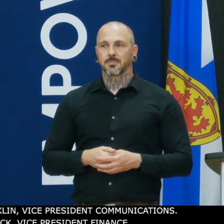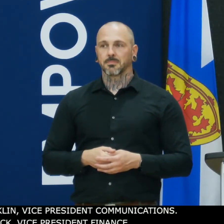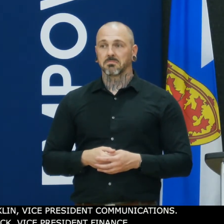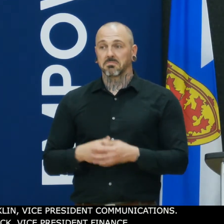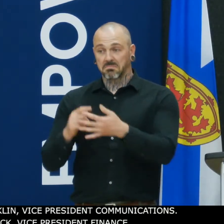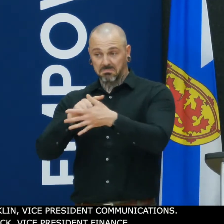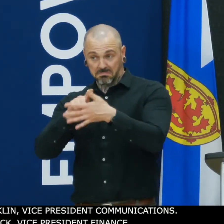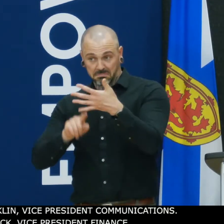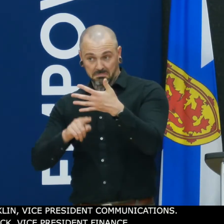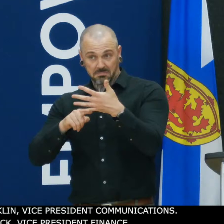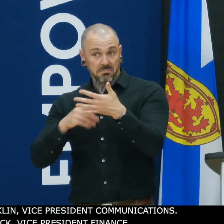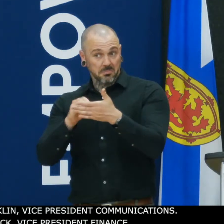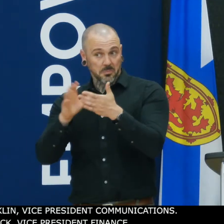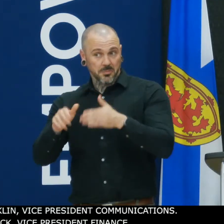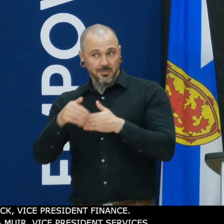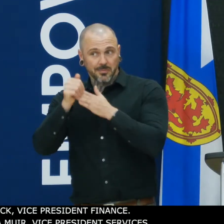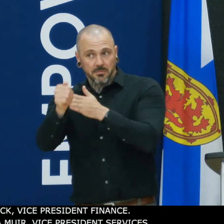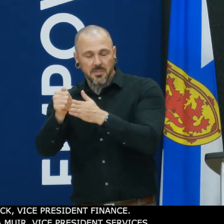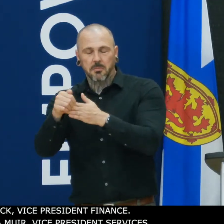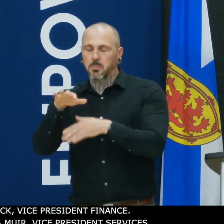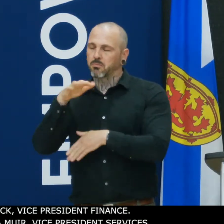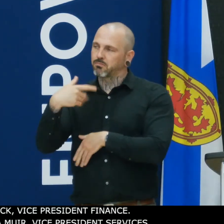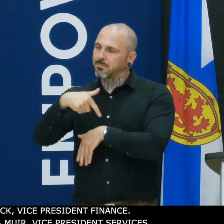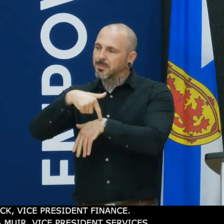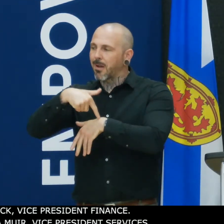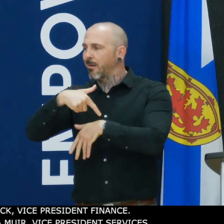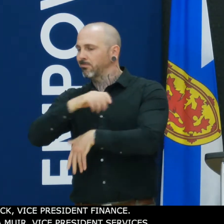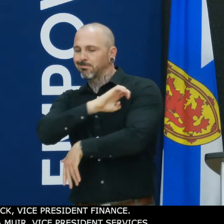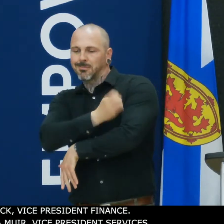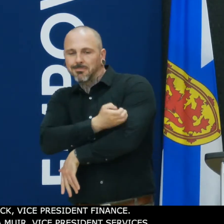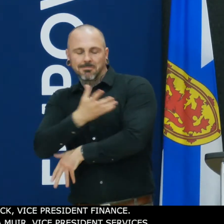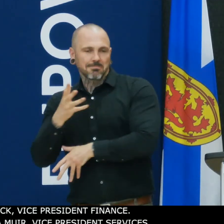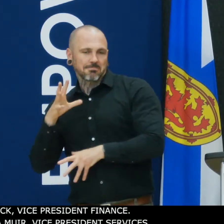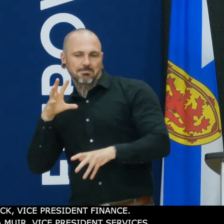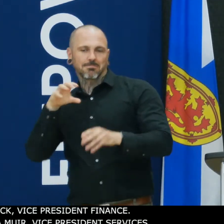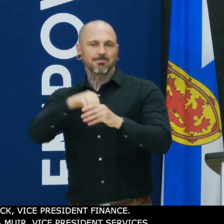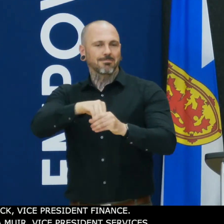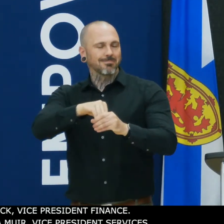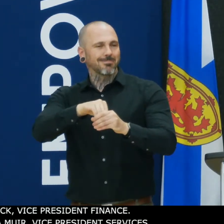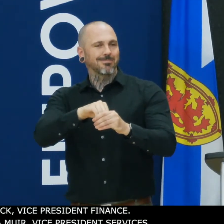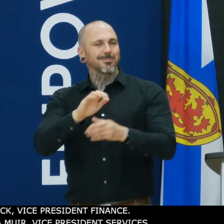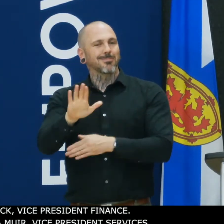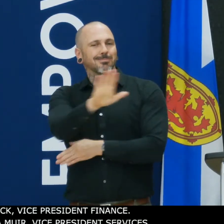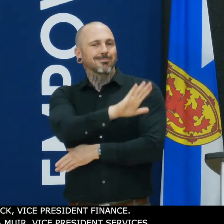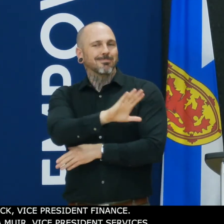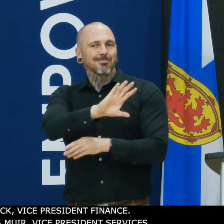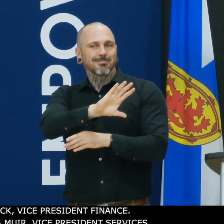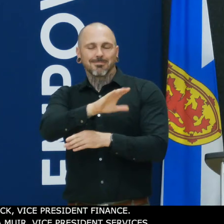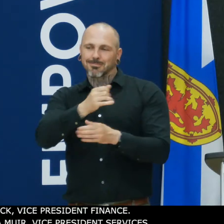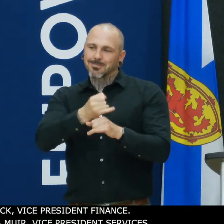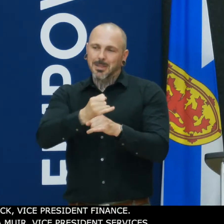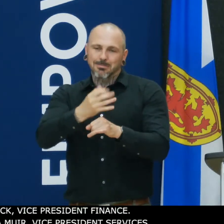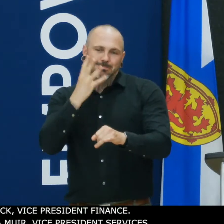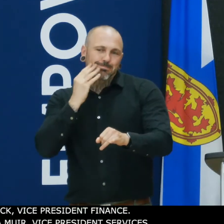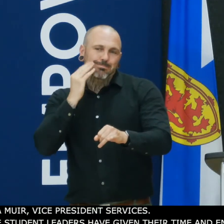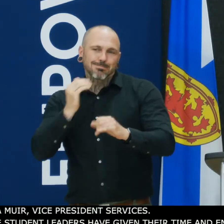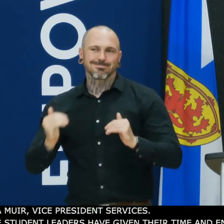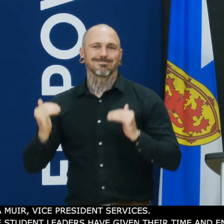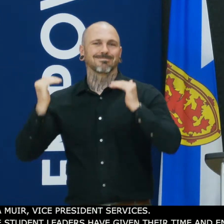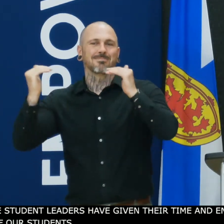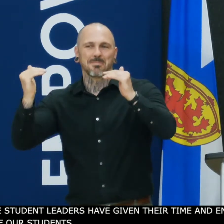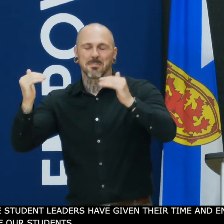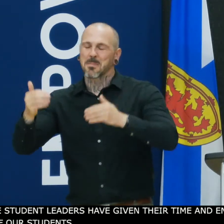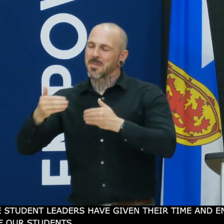These student leaders have given their time and energy to enhance the college experience for all of our students. Thank you very much for